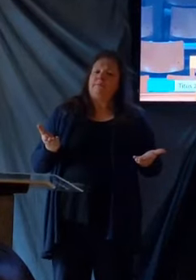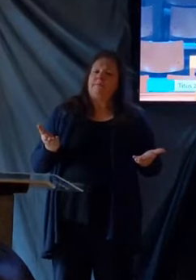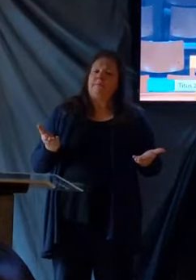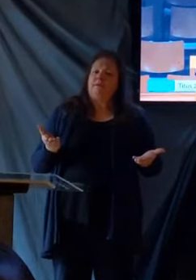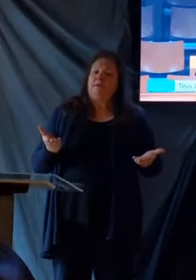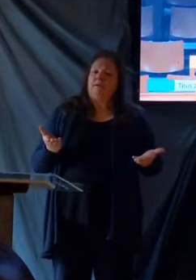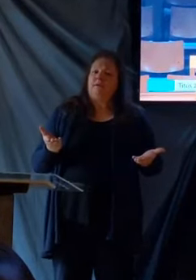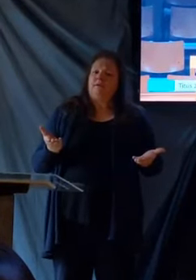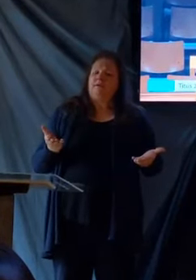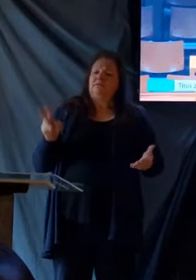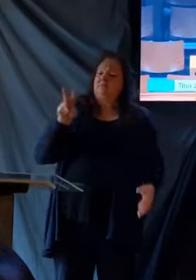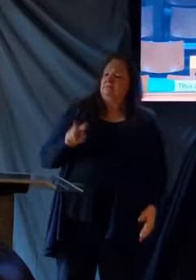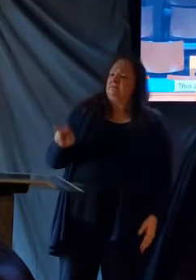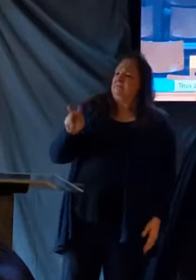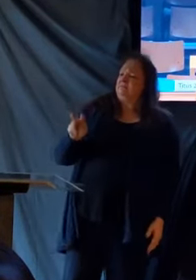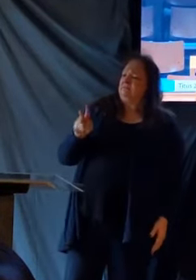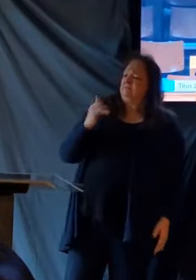out of character for